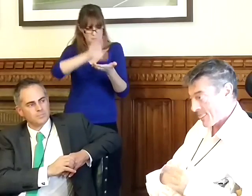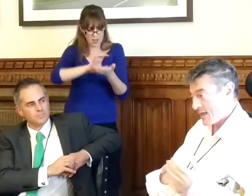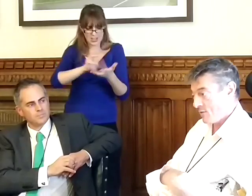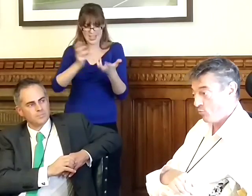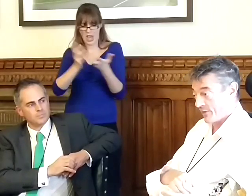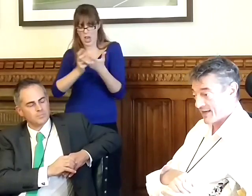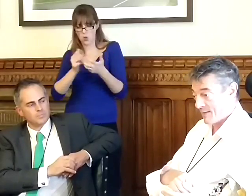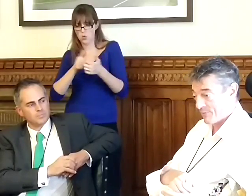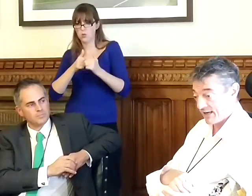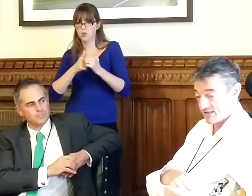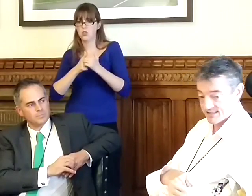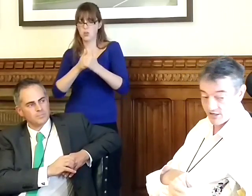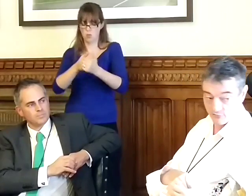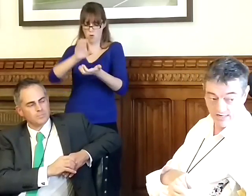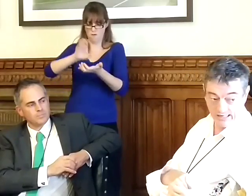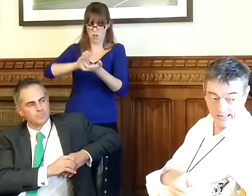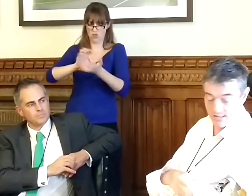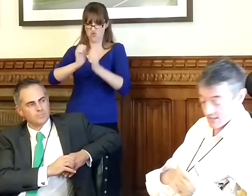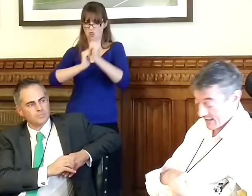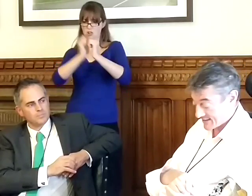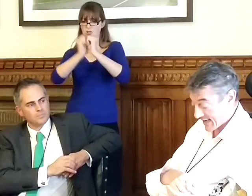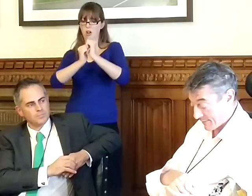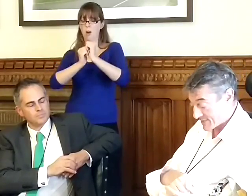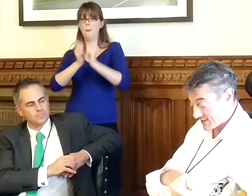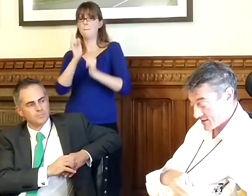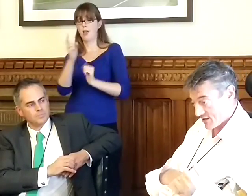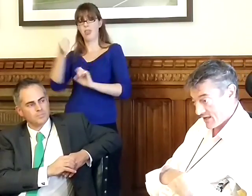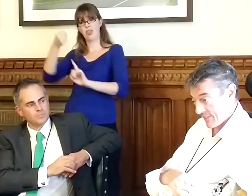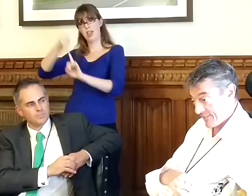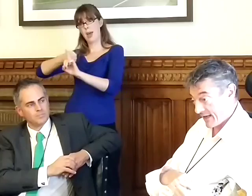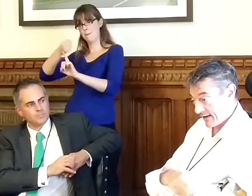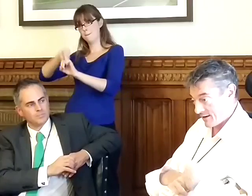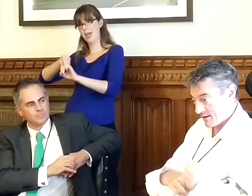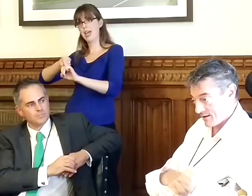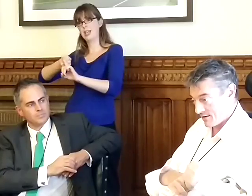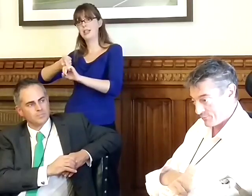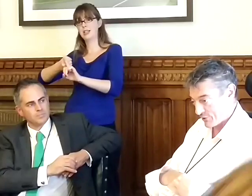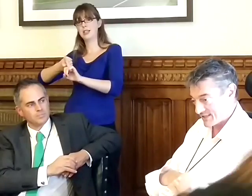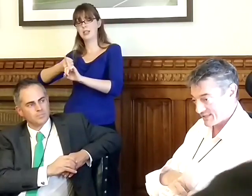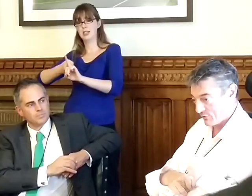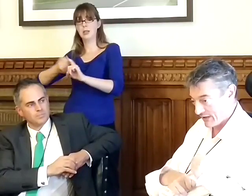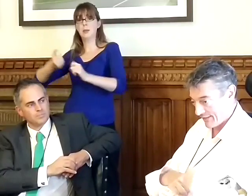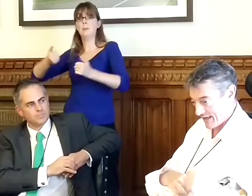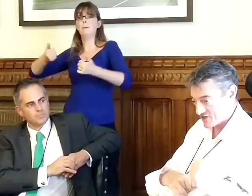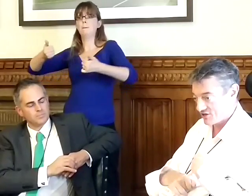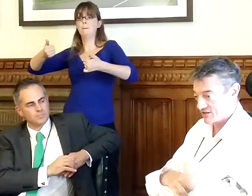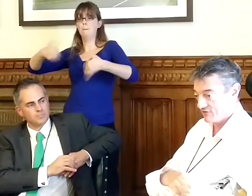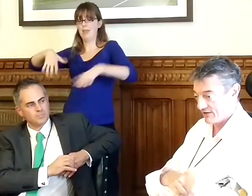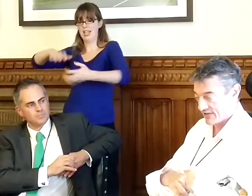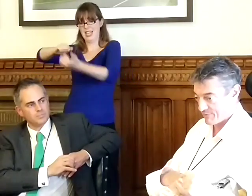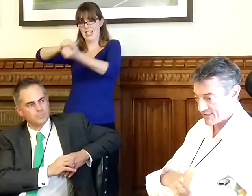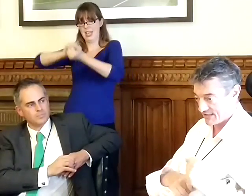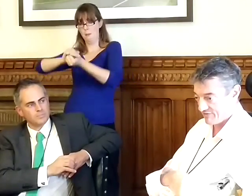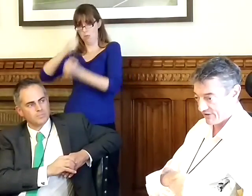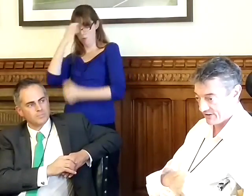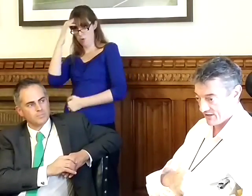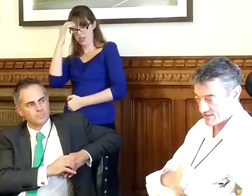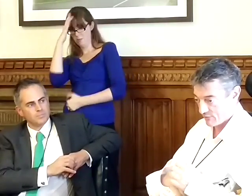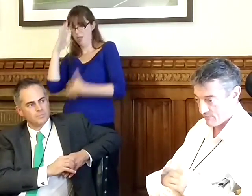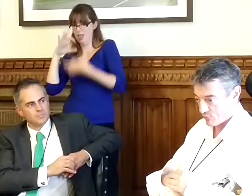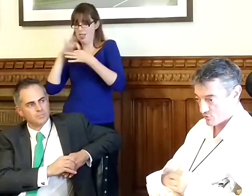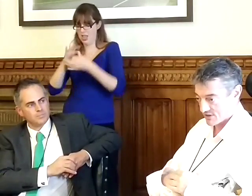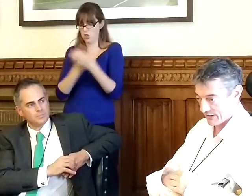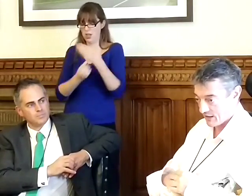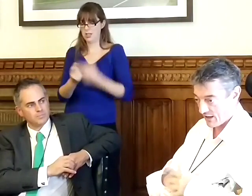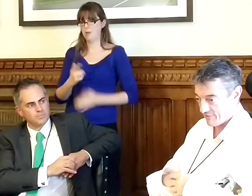provided, what the campaign has done really is kept the principle and issues around independent living